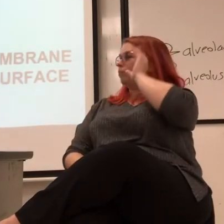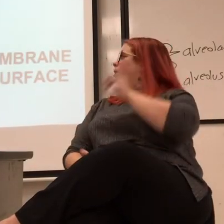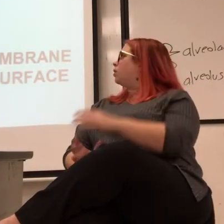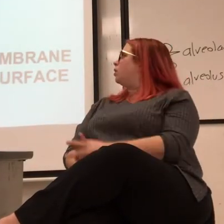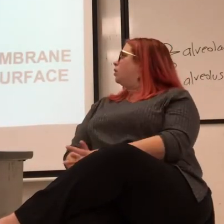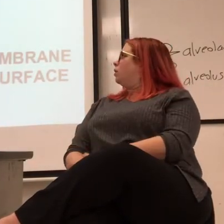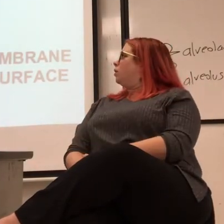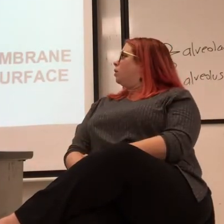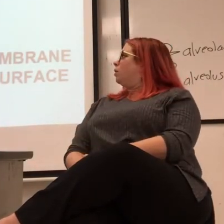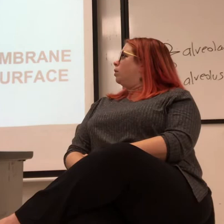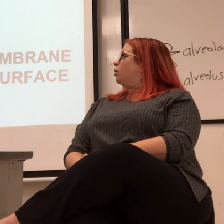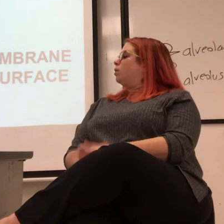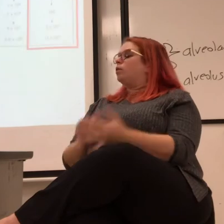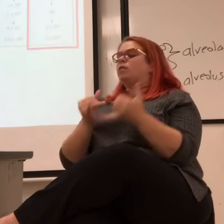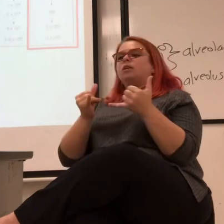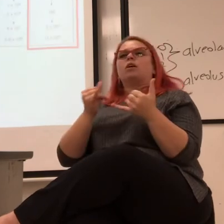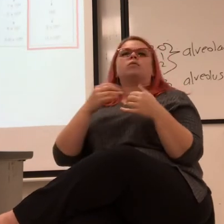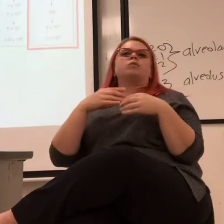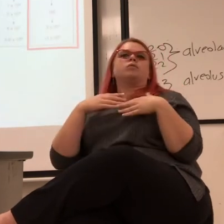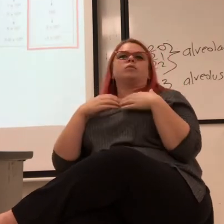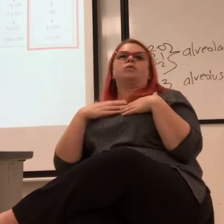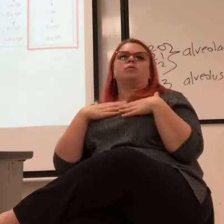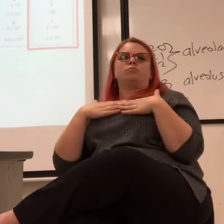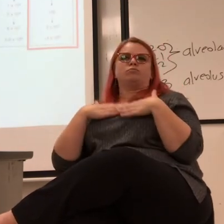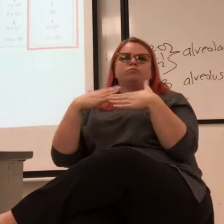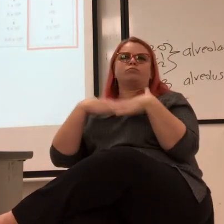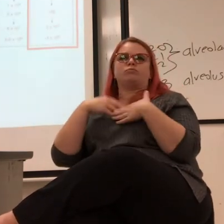All right, so let's talk about the respiratory membrane.